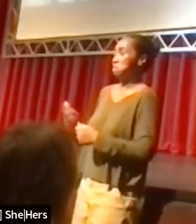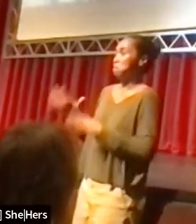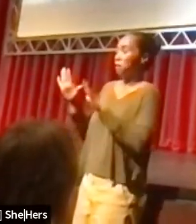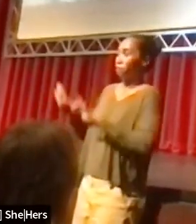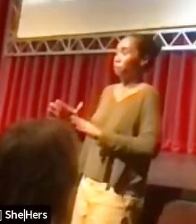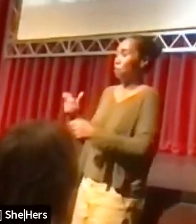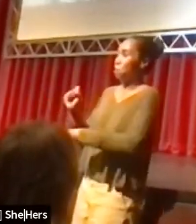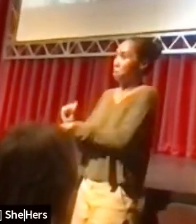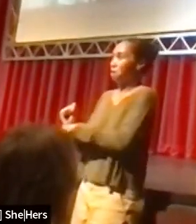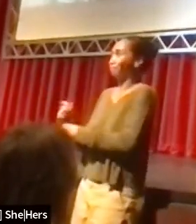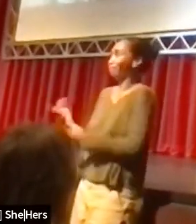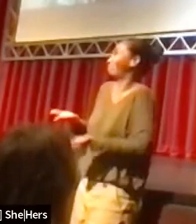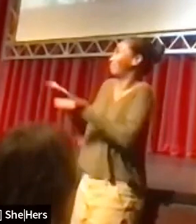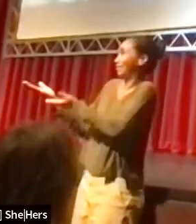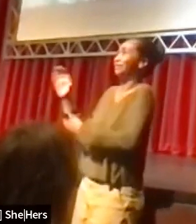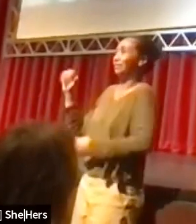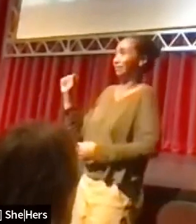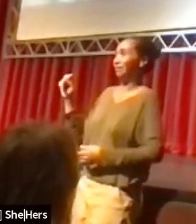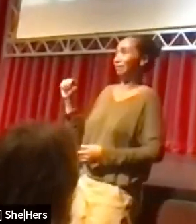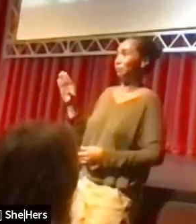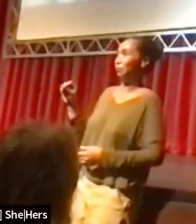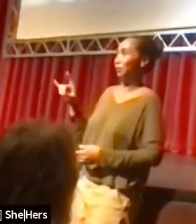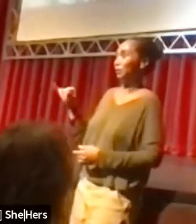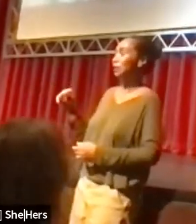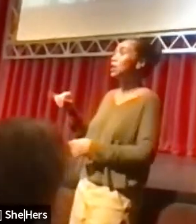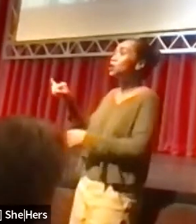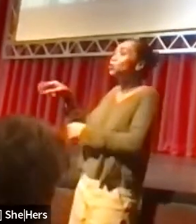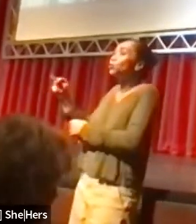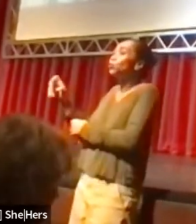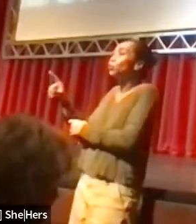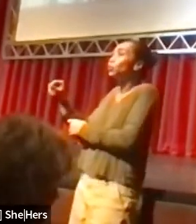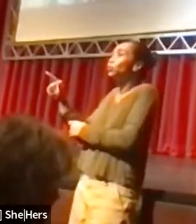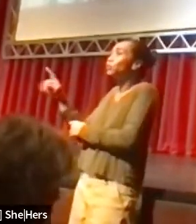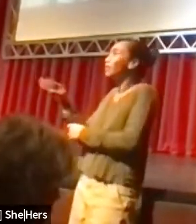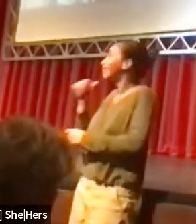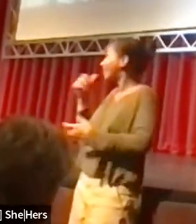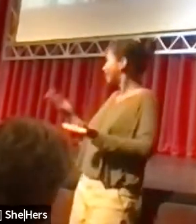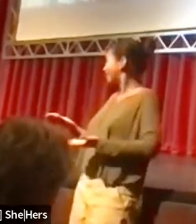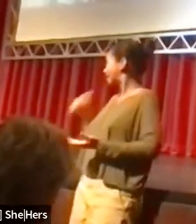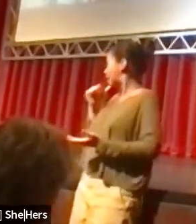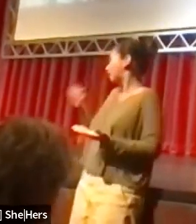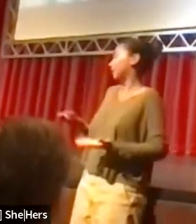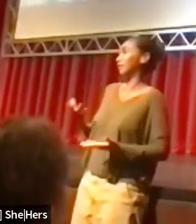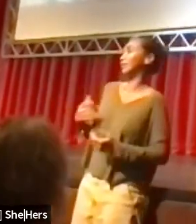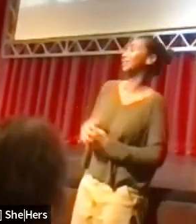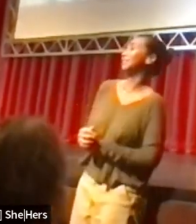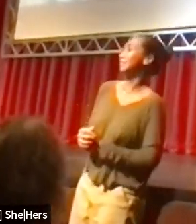to Cambodia. And in June 2024,